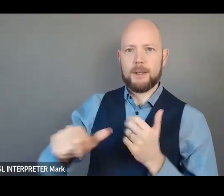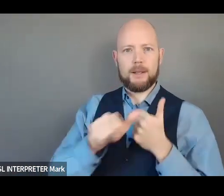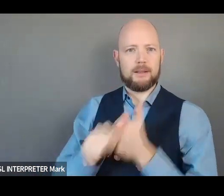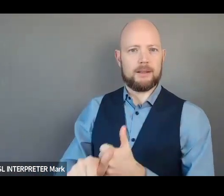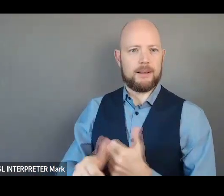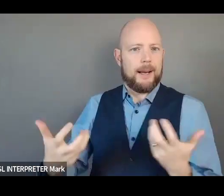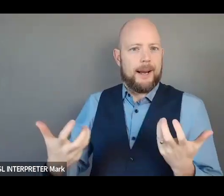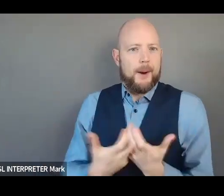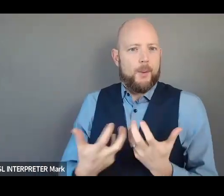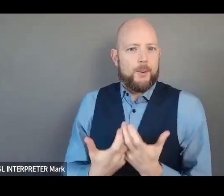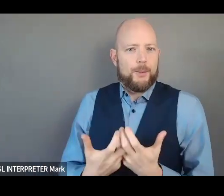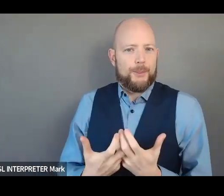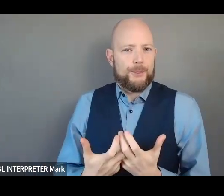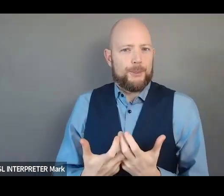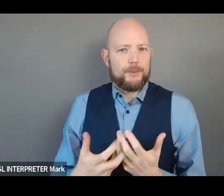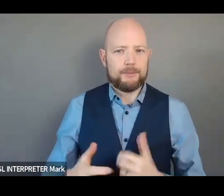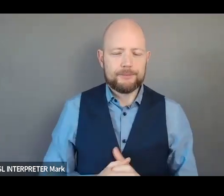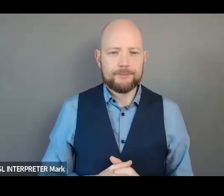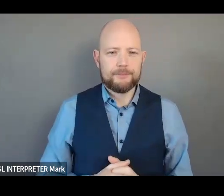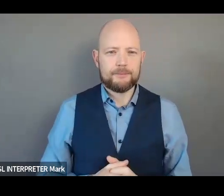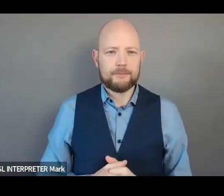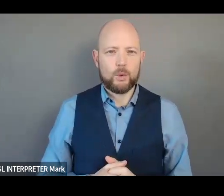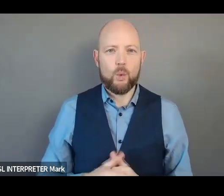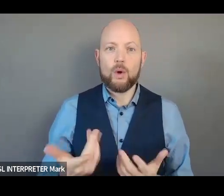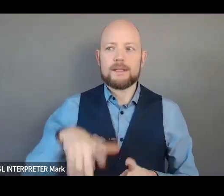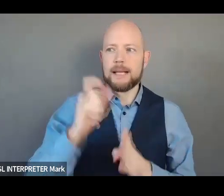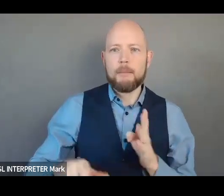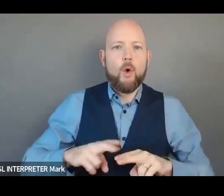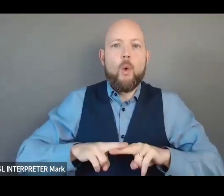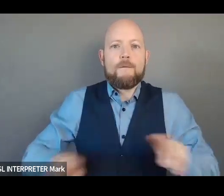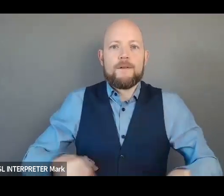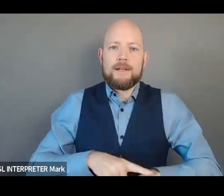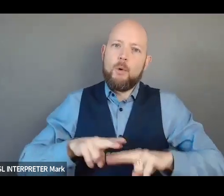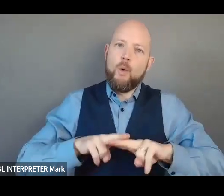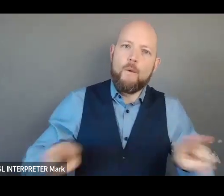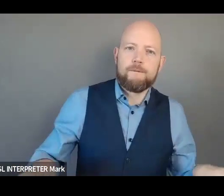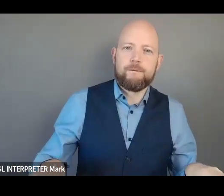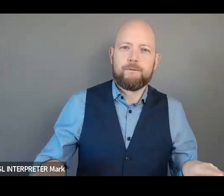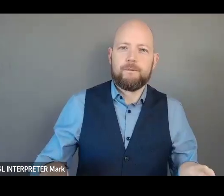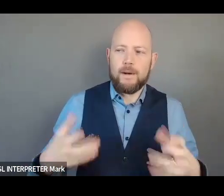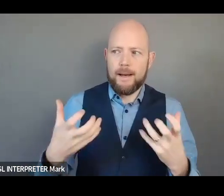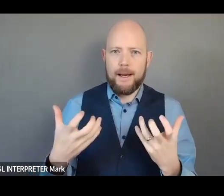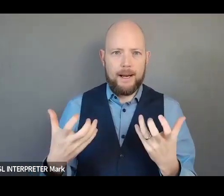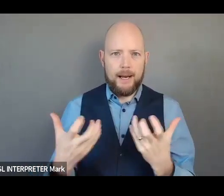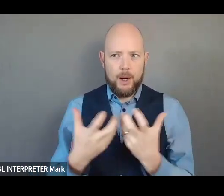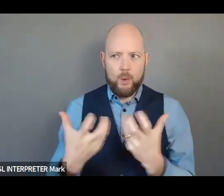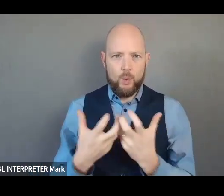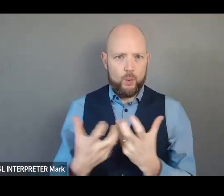form of kind of absence, if you like, but it's not registered and certainly doesn't count towards people's performance. I think